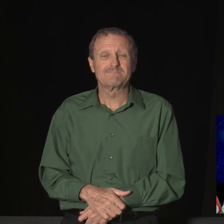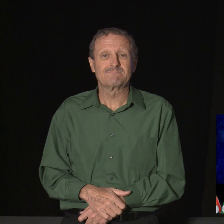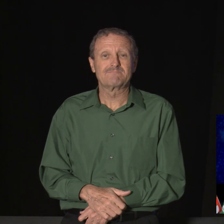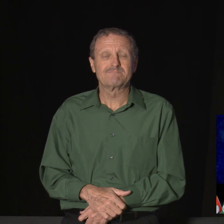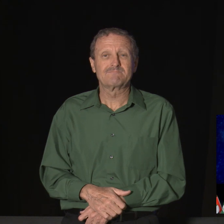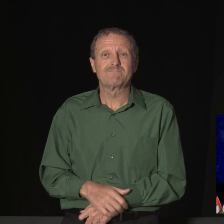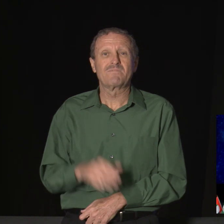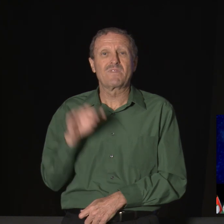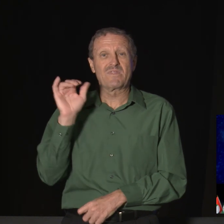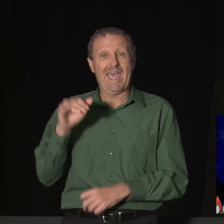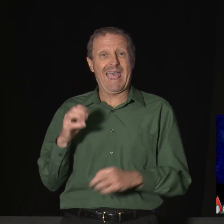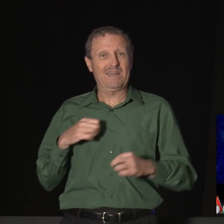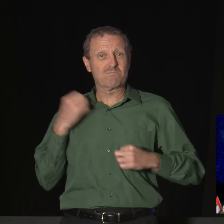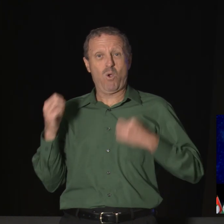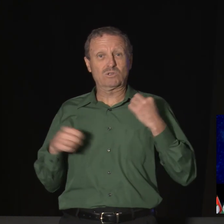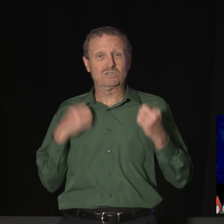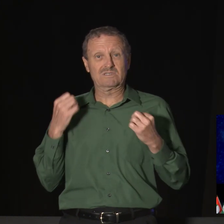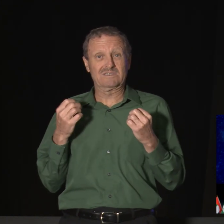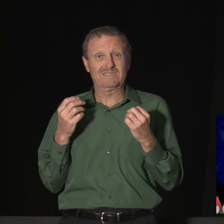That set in motion,